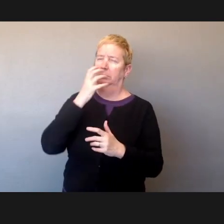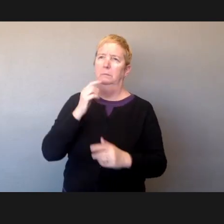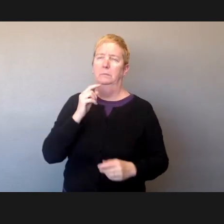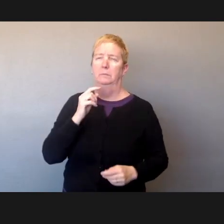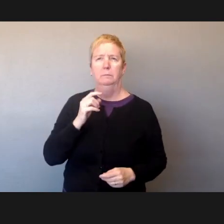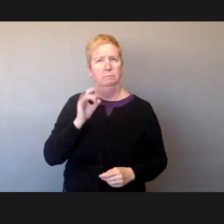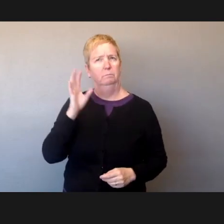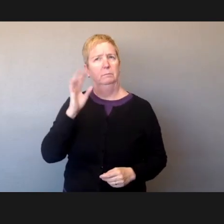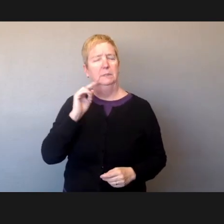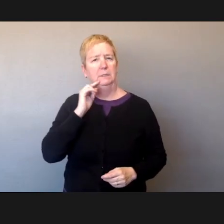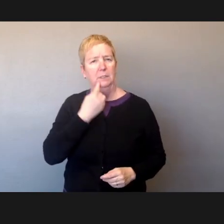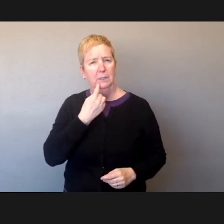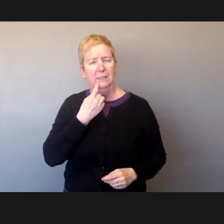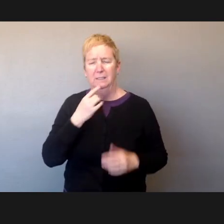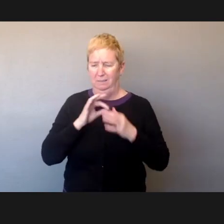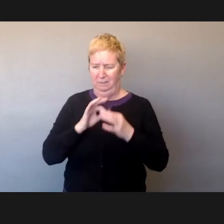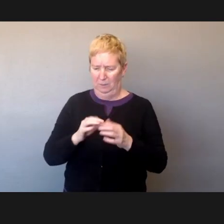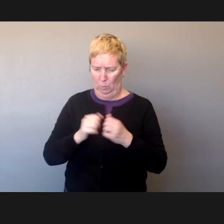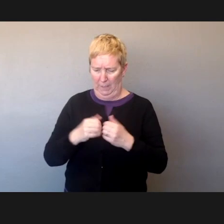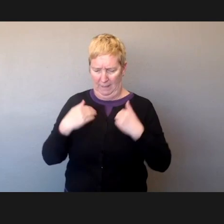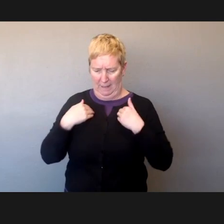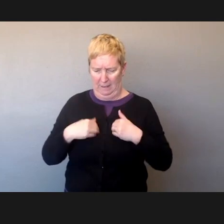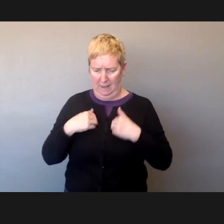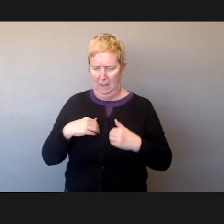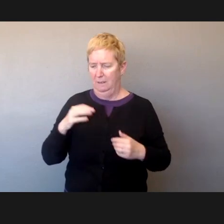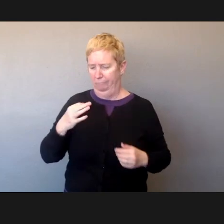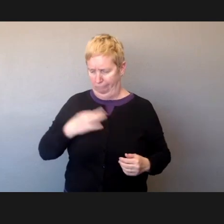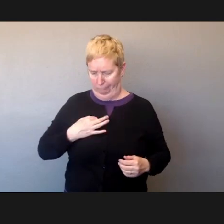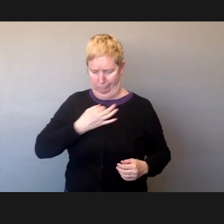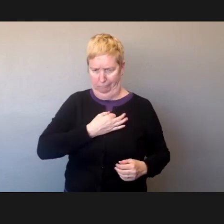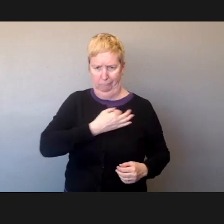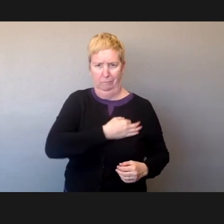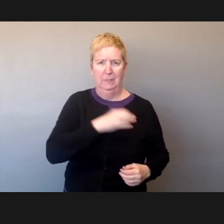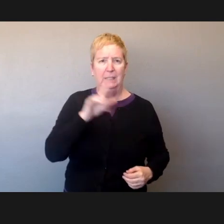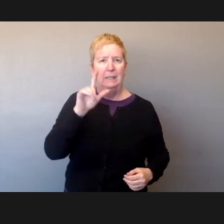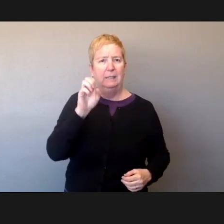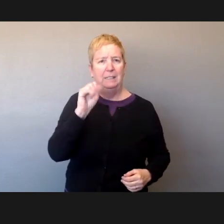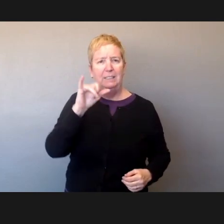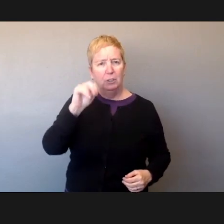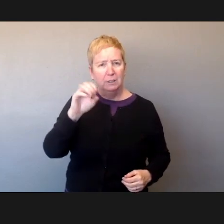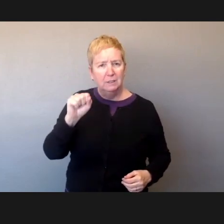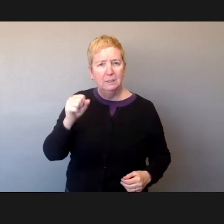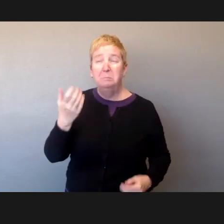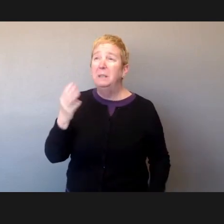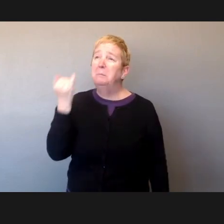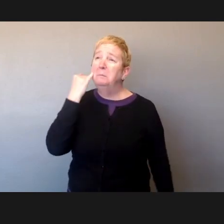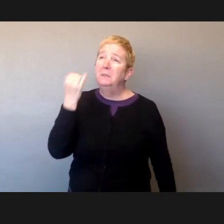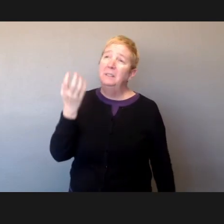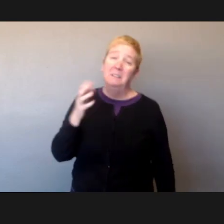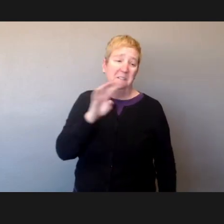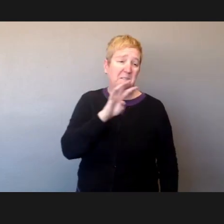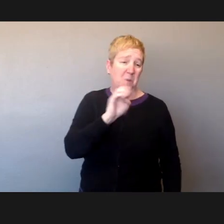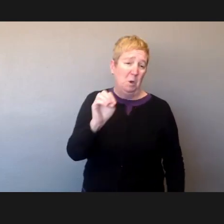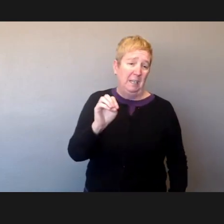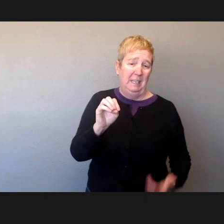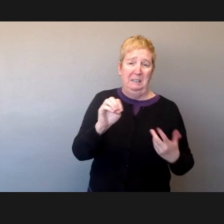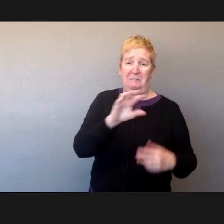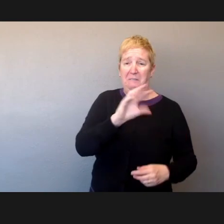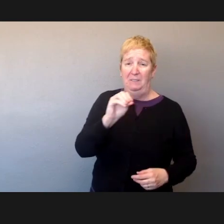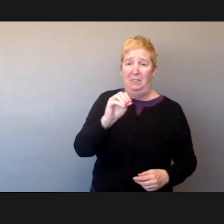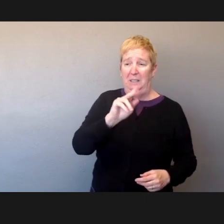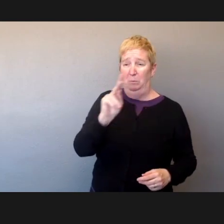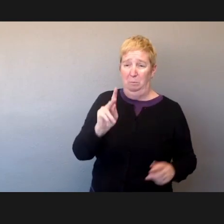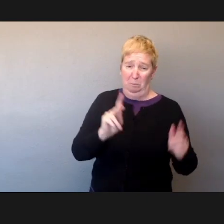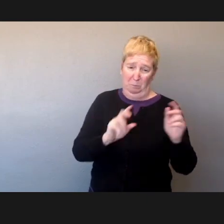on lung lesions in people long after they've had COVID, 40, 50% of people, heart